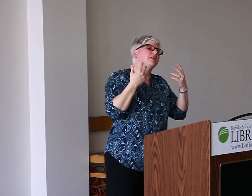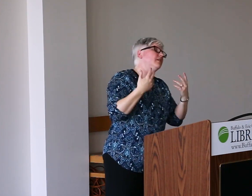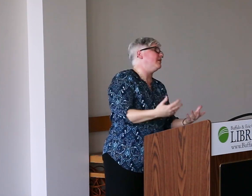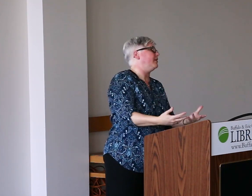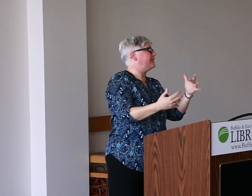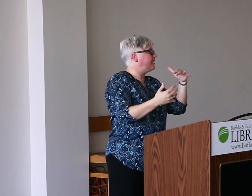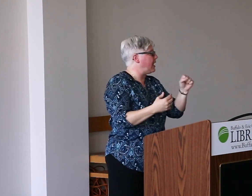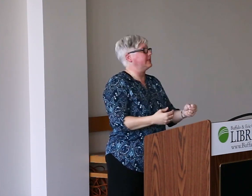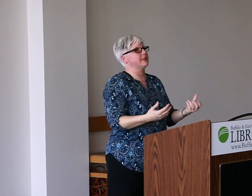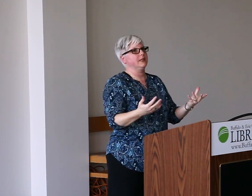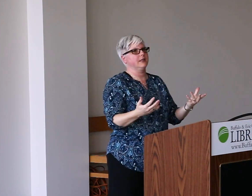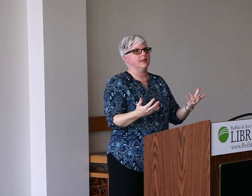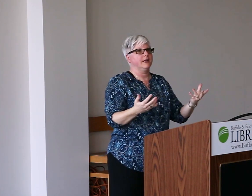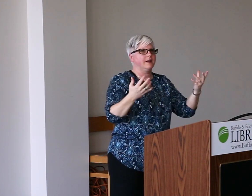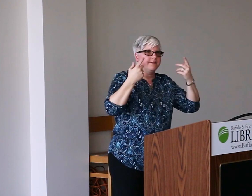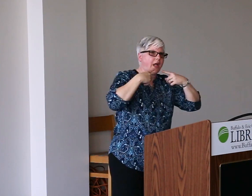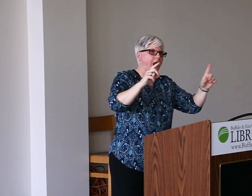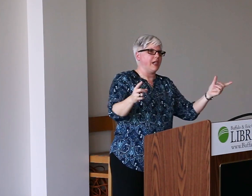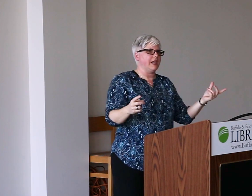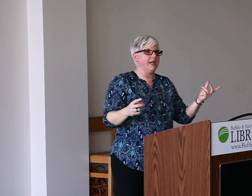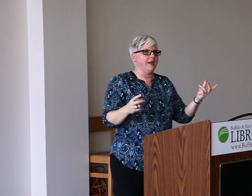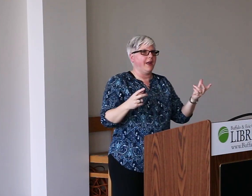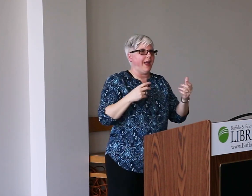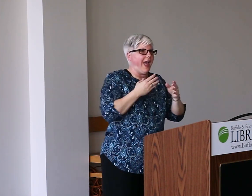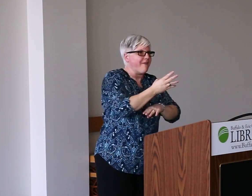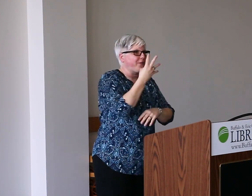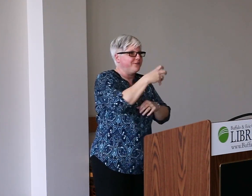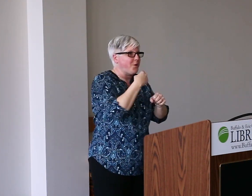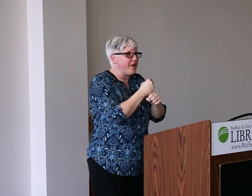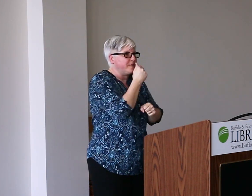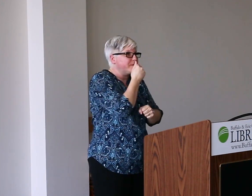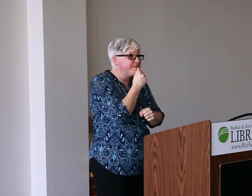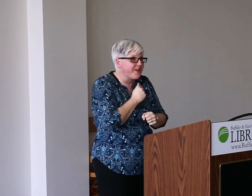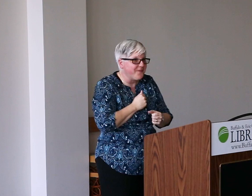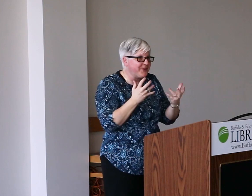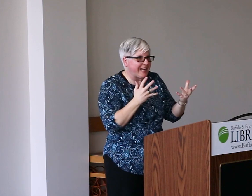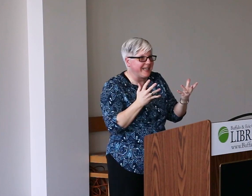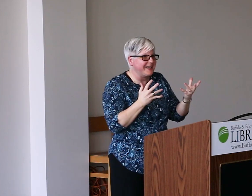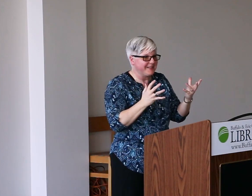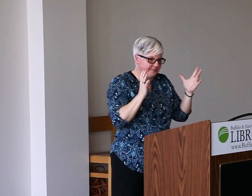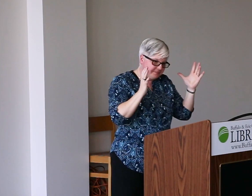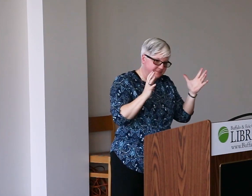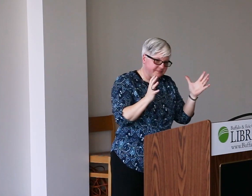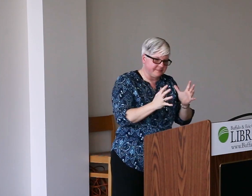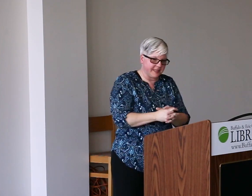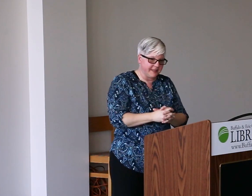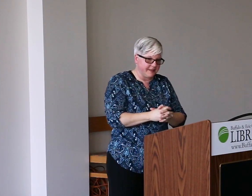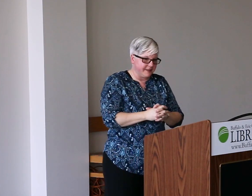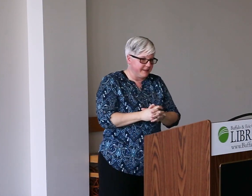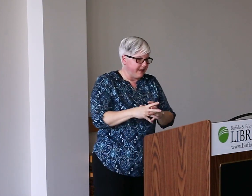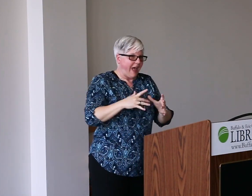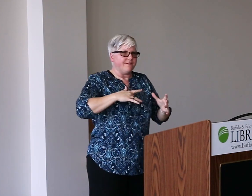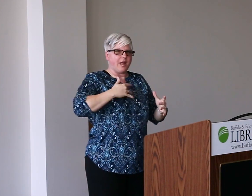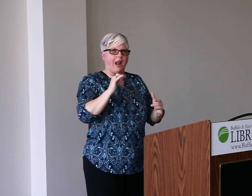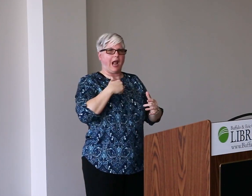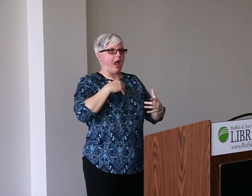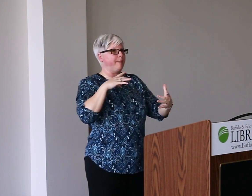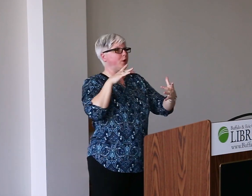me. I was like, oh yes, finally, after 4 years of suffering,